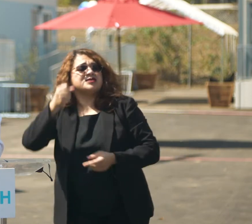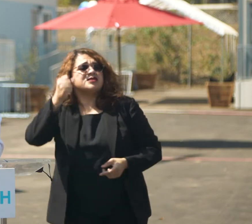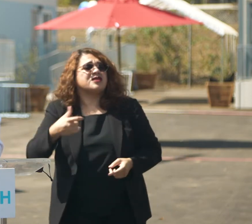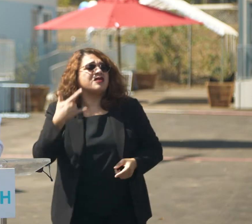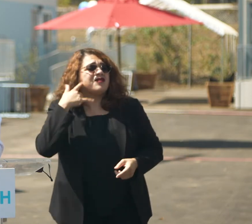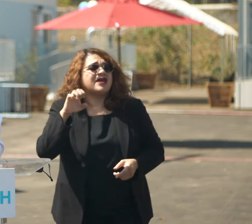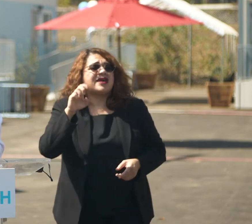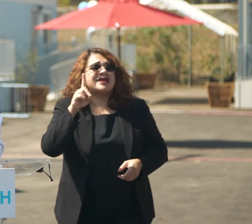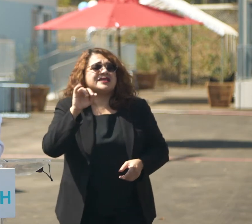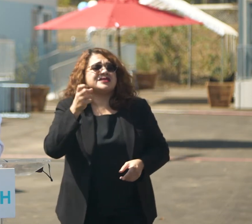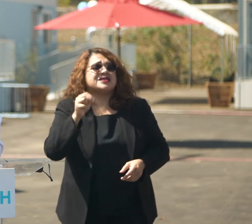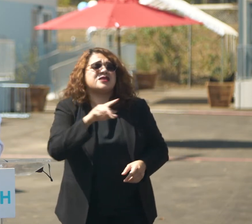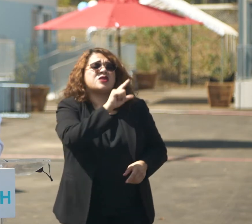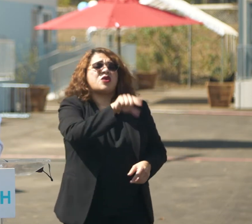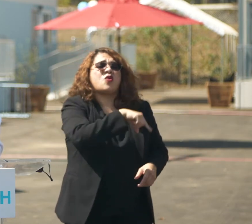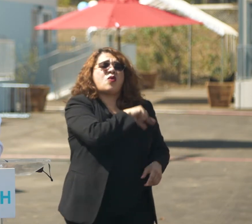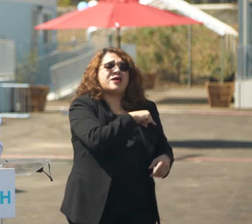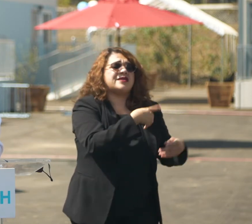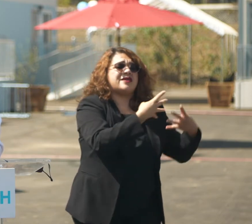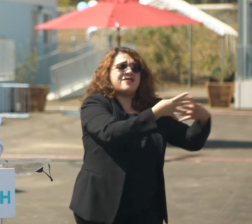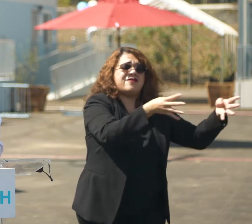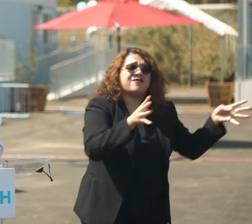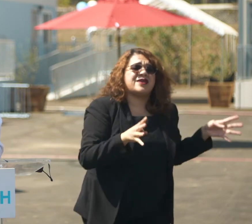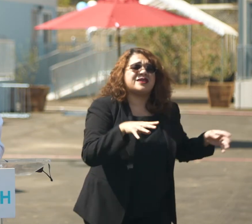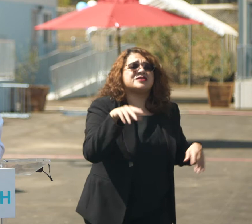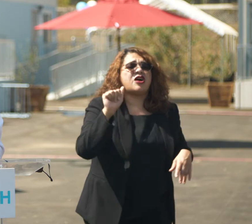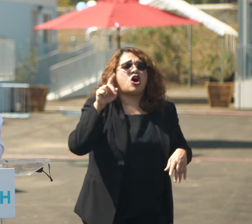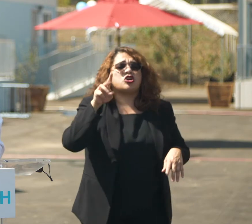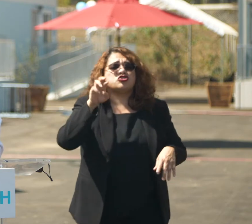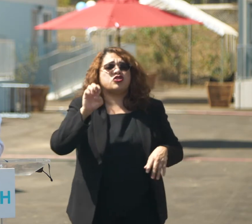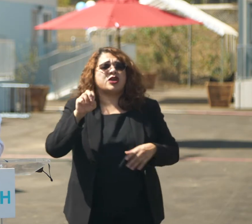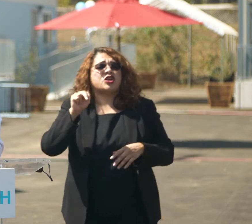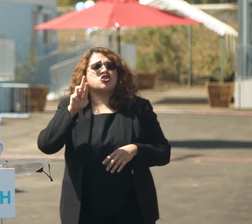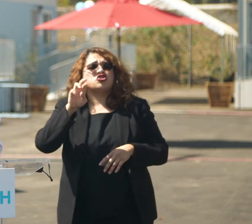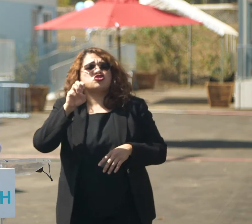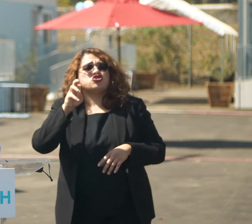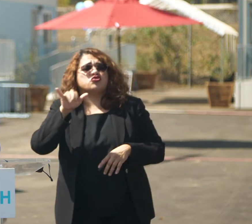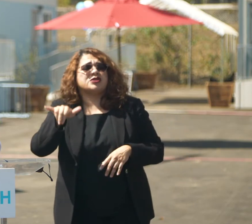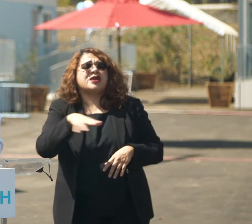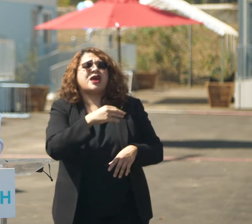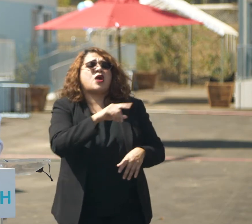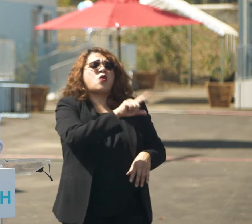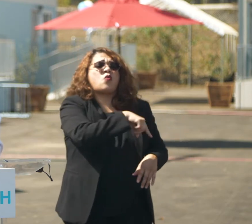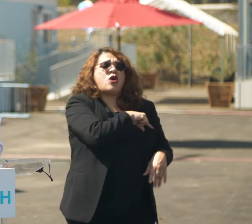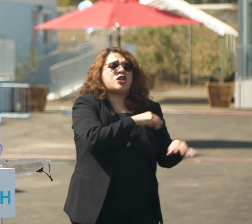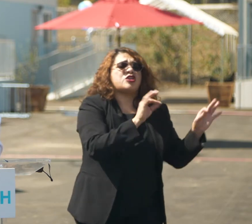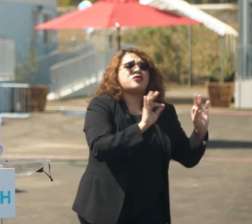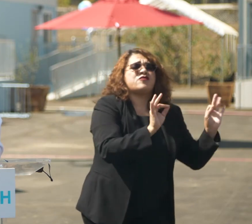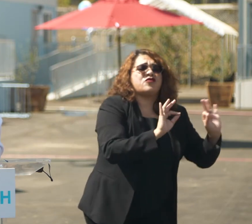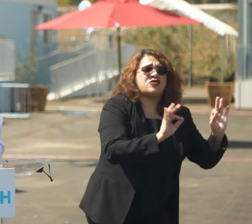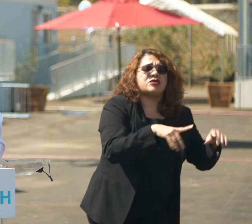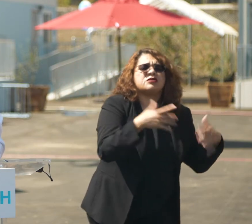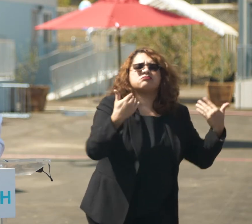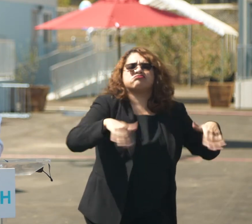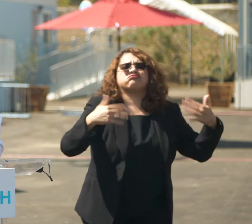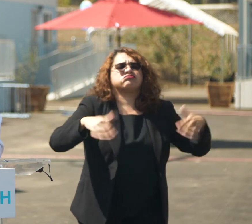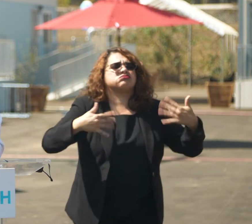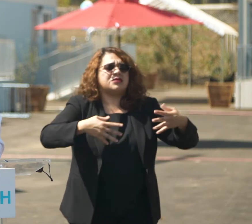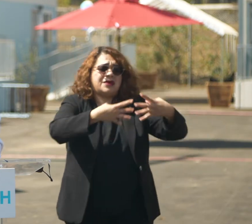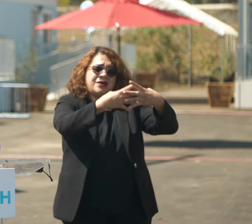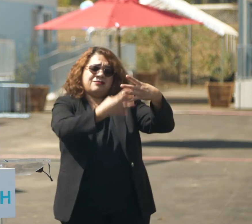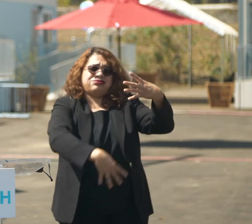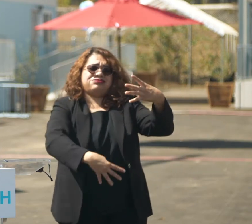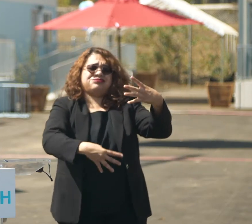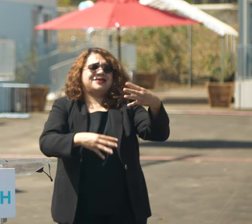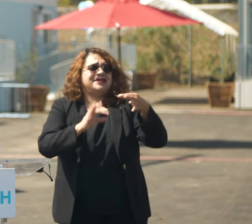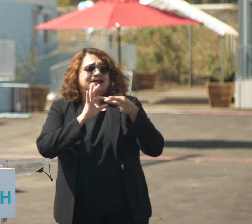California Edison, Quality Fence, Andre Nursery, and Quality Furniture, who were all key to our success.